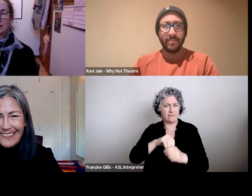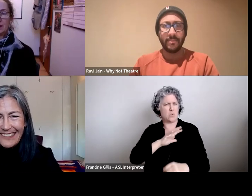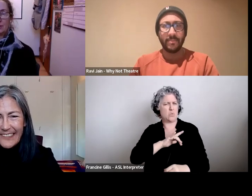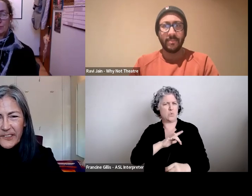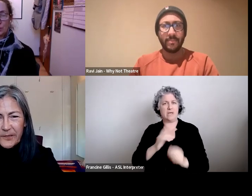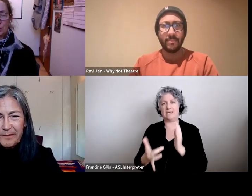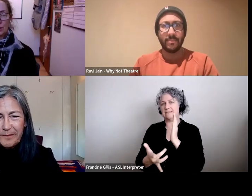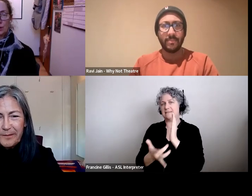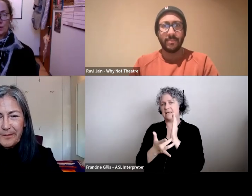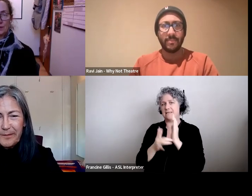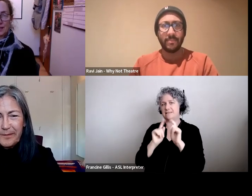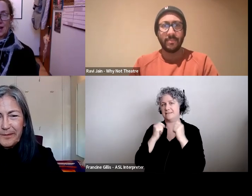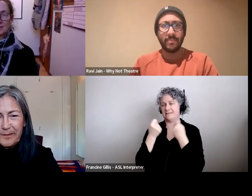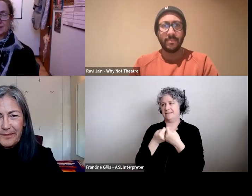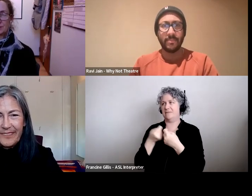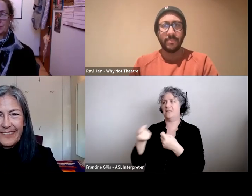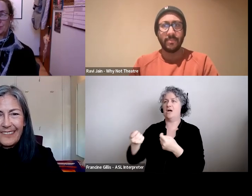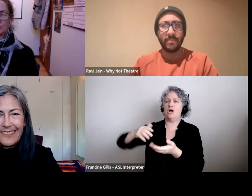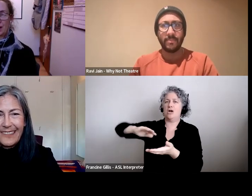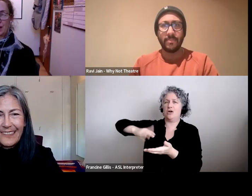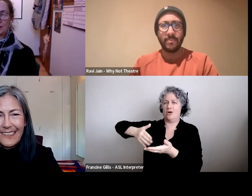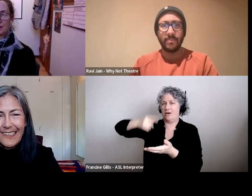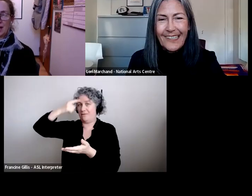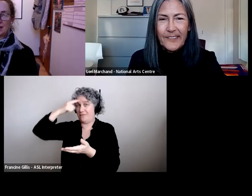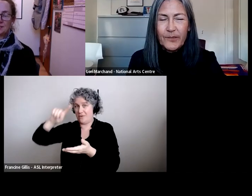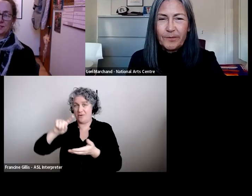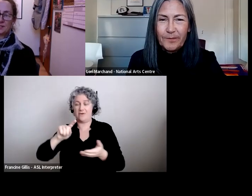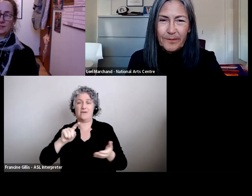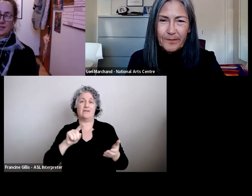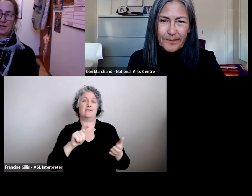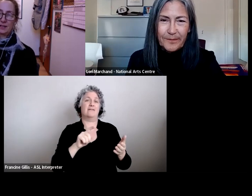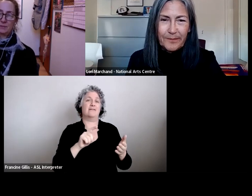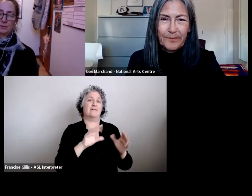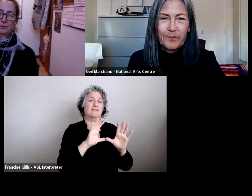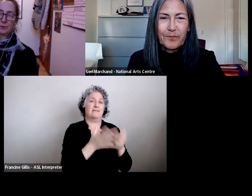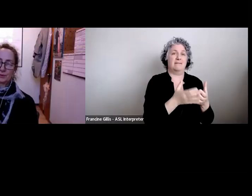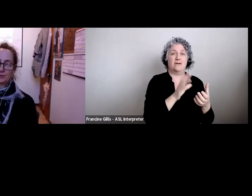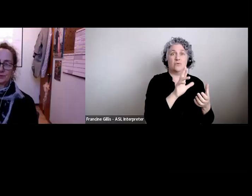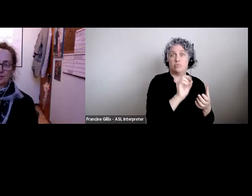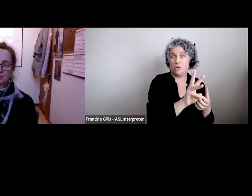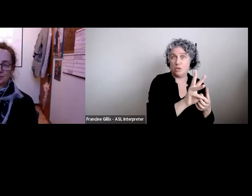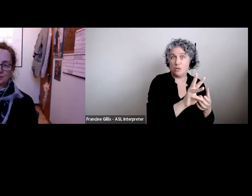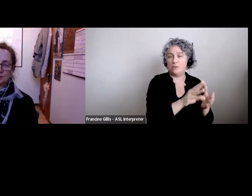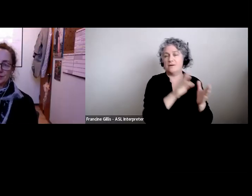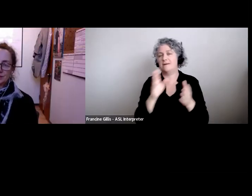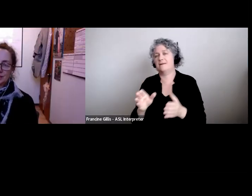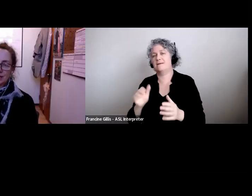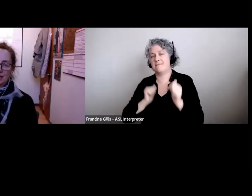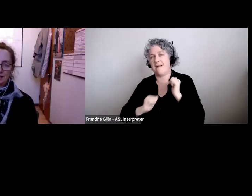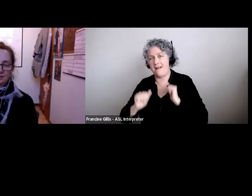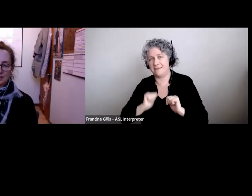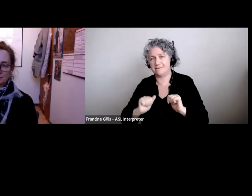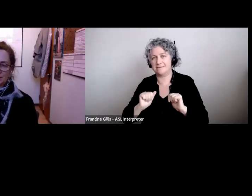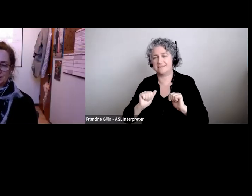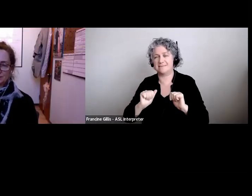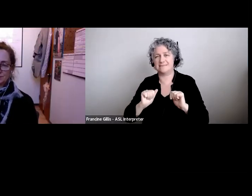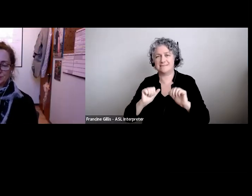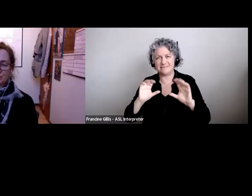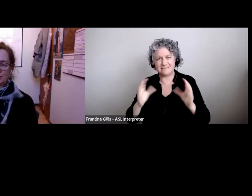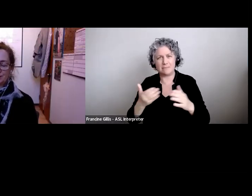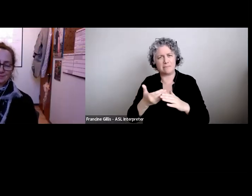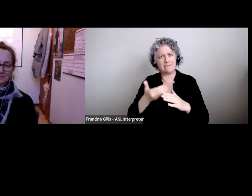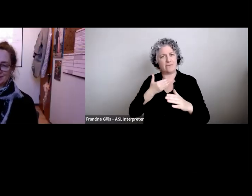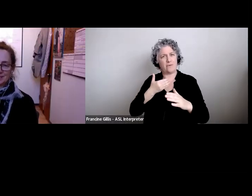meal for the cast and crew on the last day before dress rehearsal. And